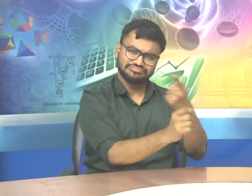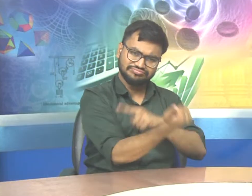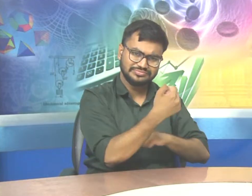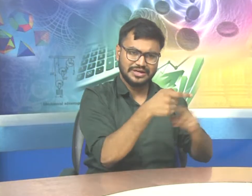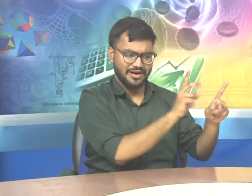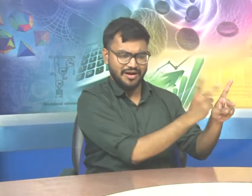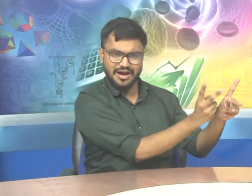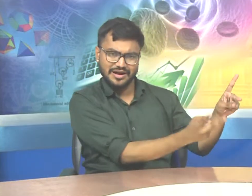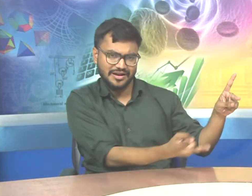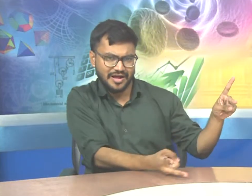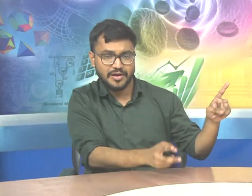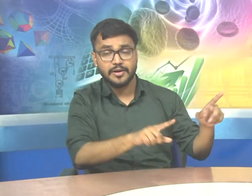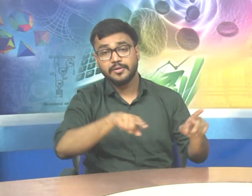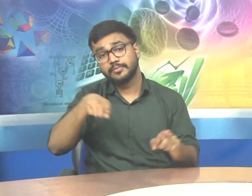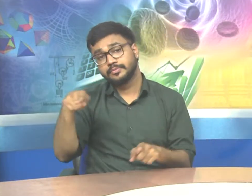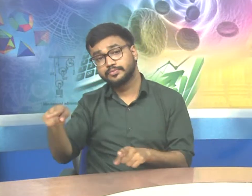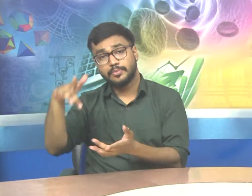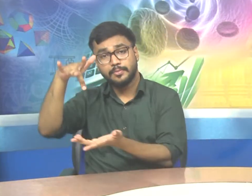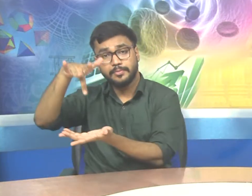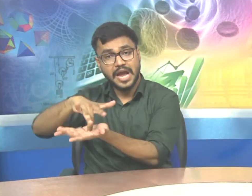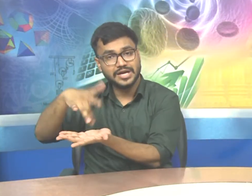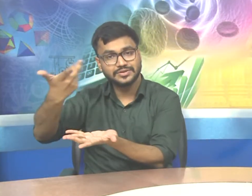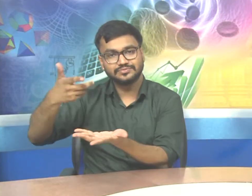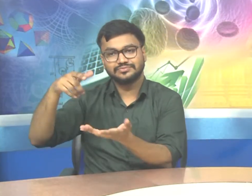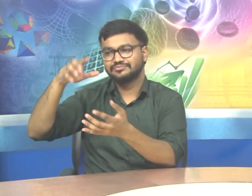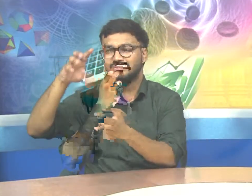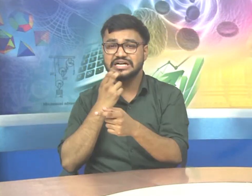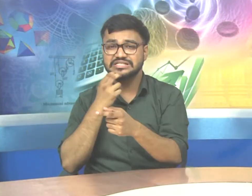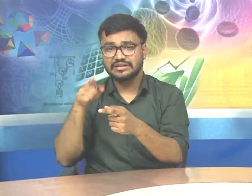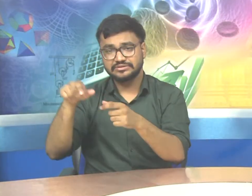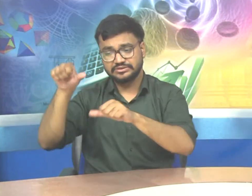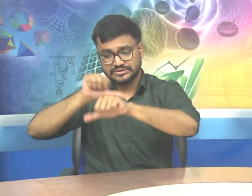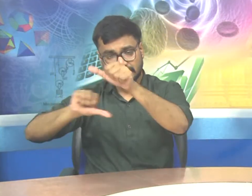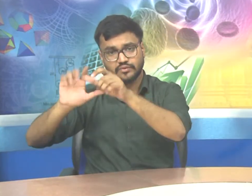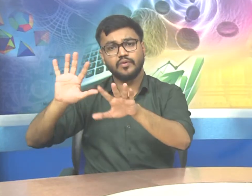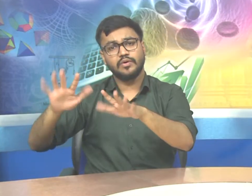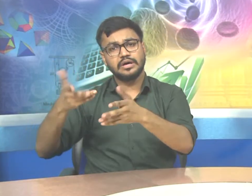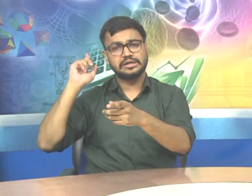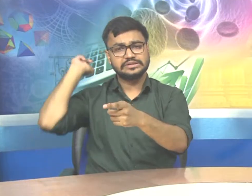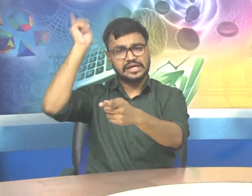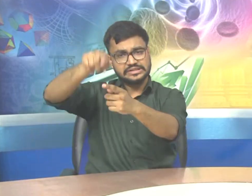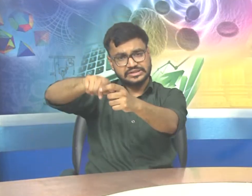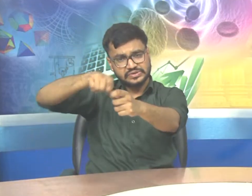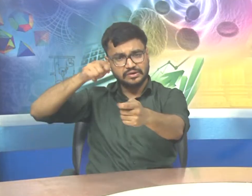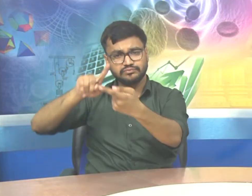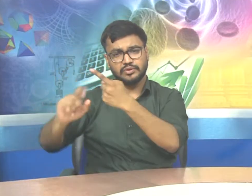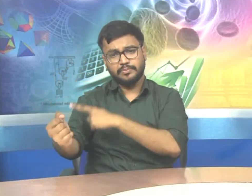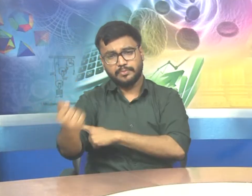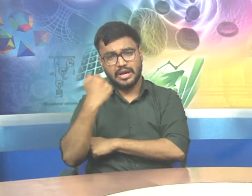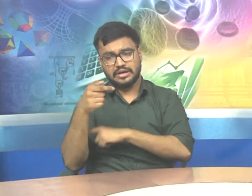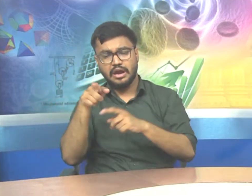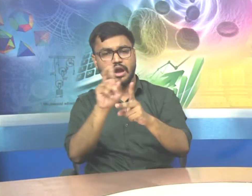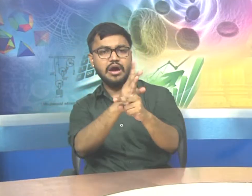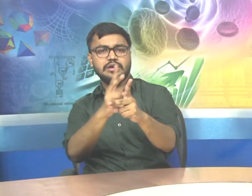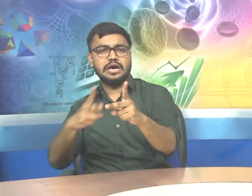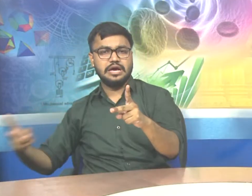like paddling the cycle, it has, and many more like